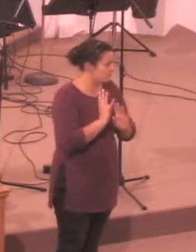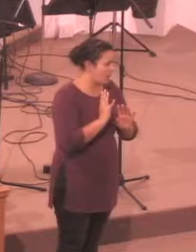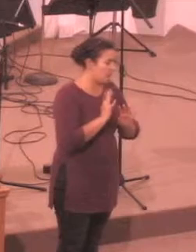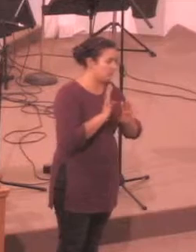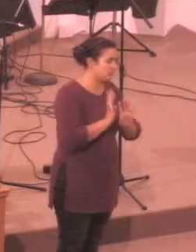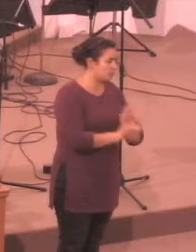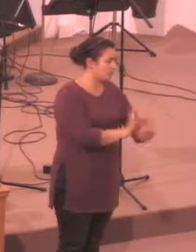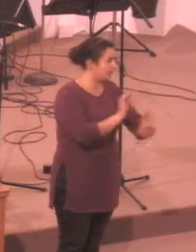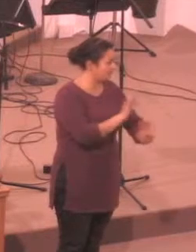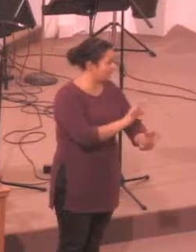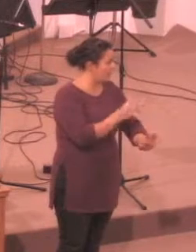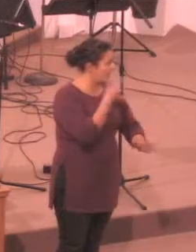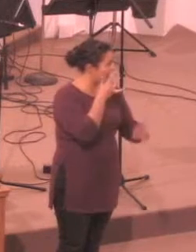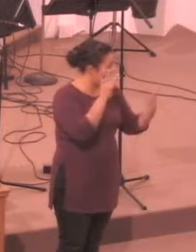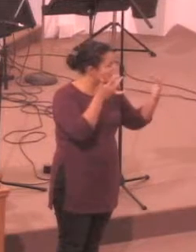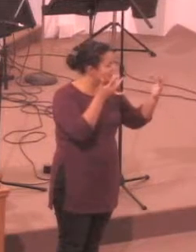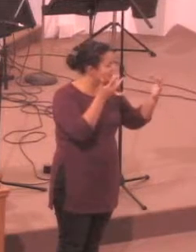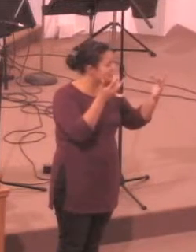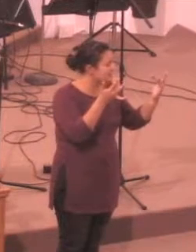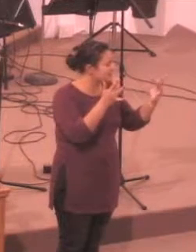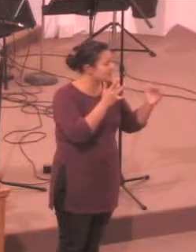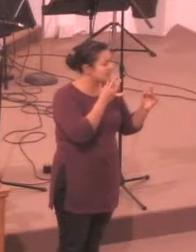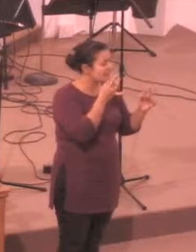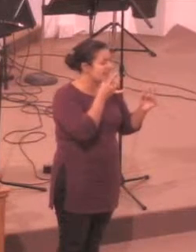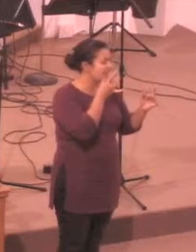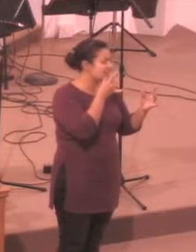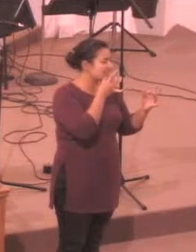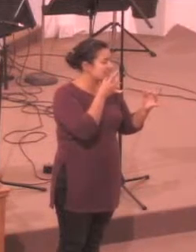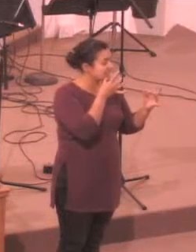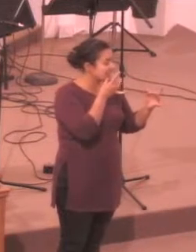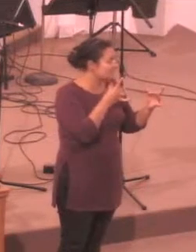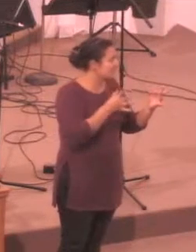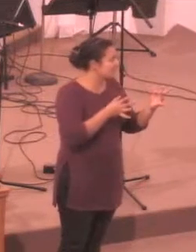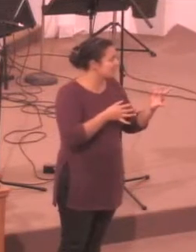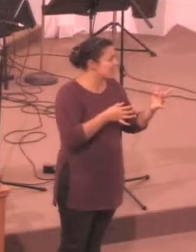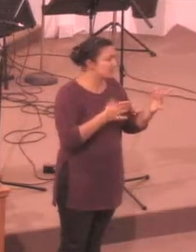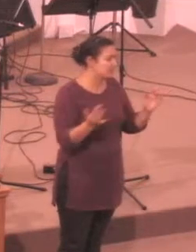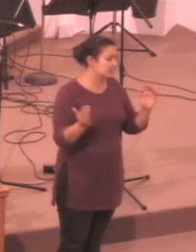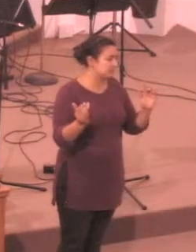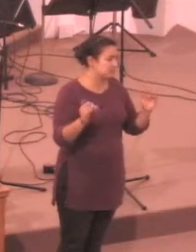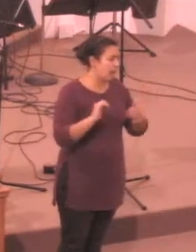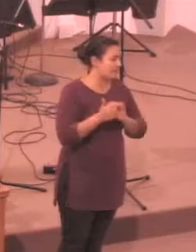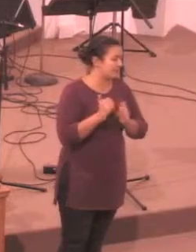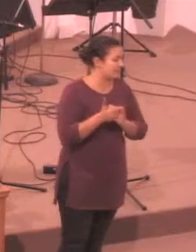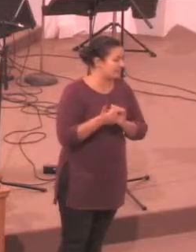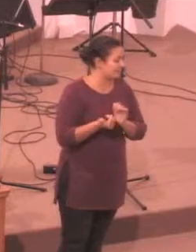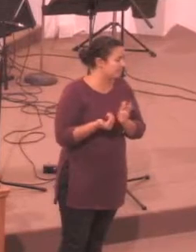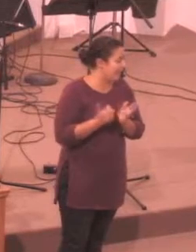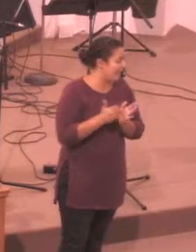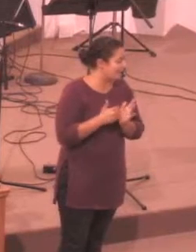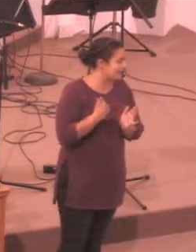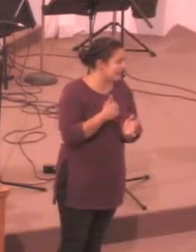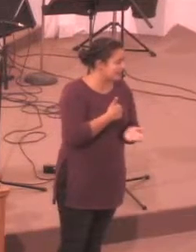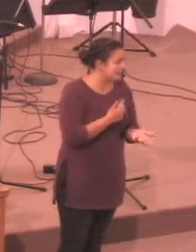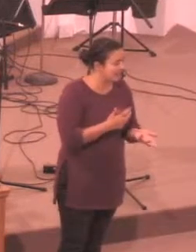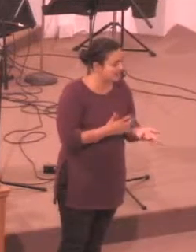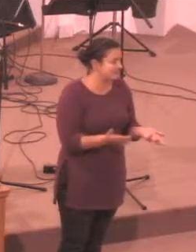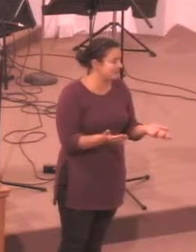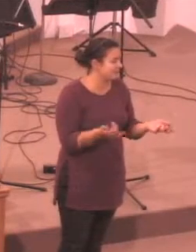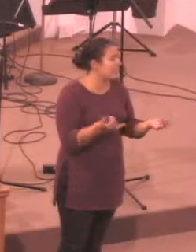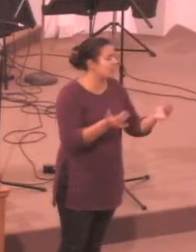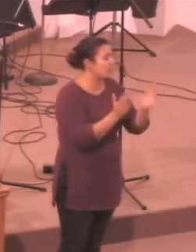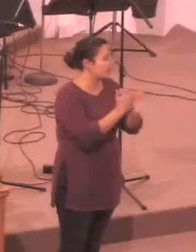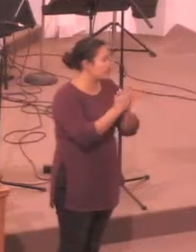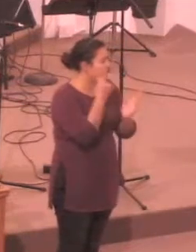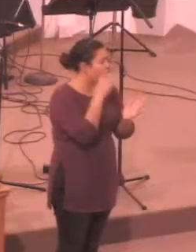Lights when we walk out of here tonight. Amen? How's that? So if you'd bow your heads with me, we're there you go, cup. Cup's got a